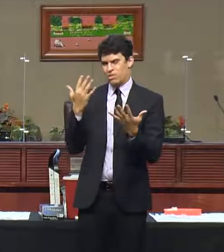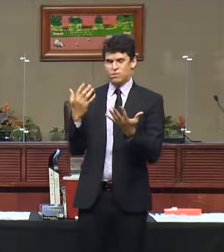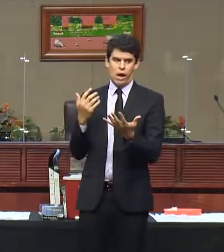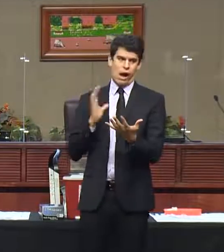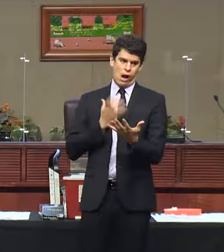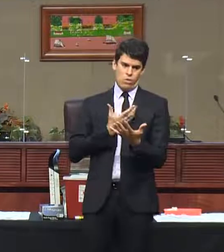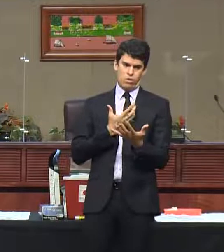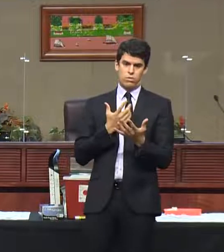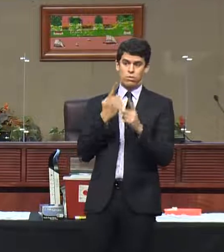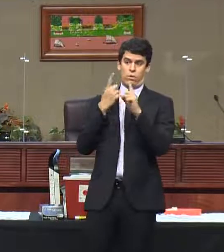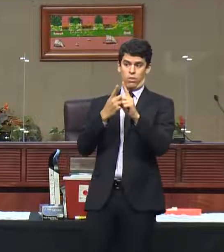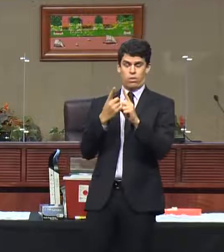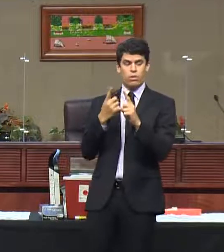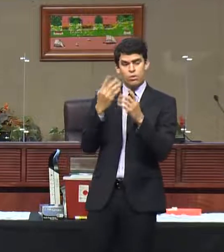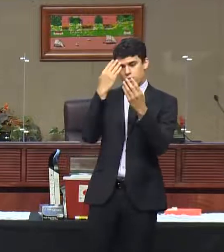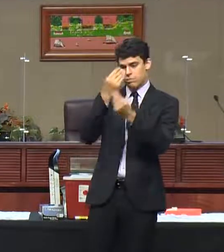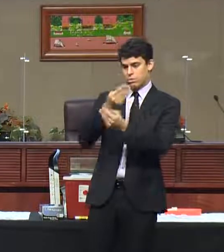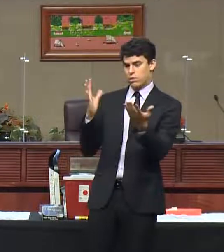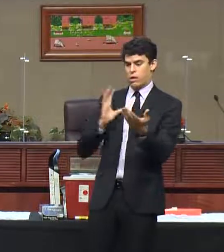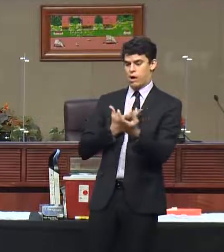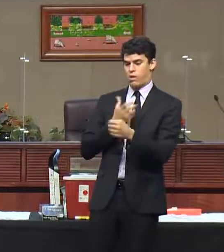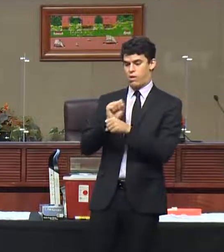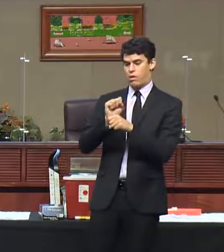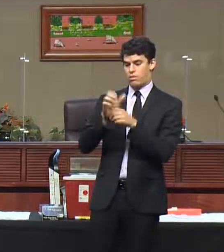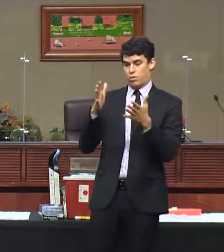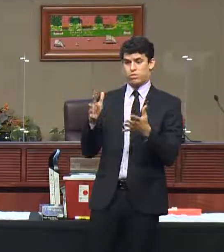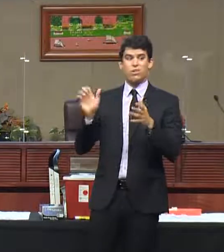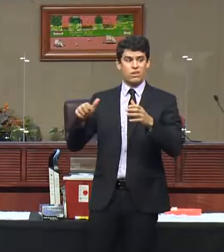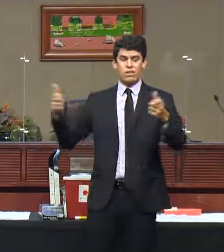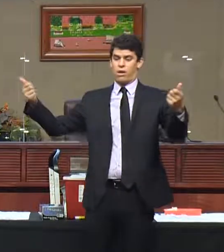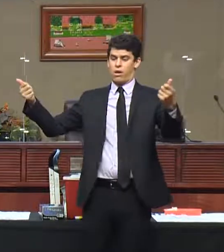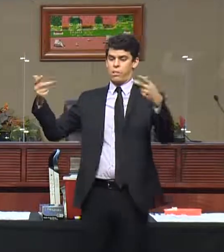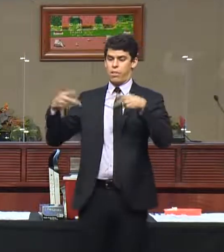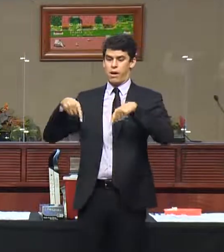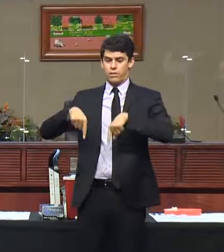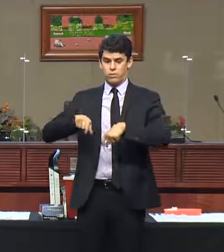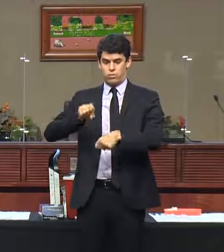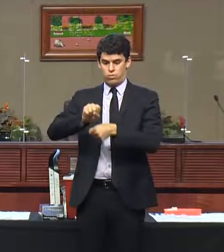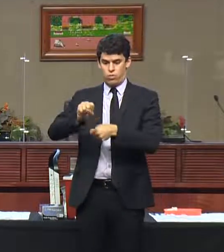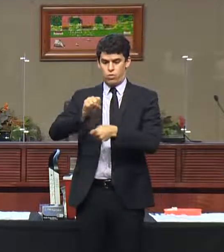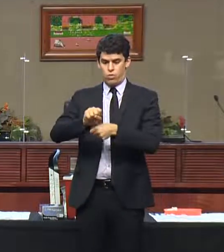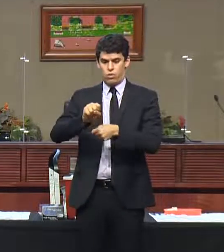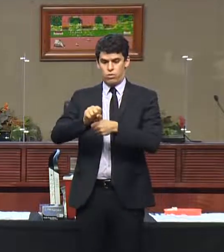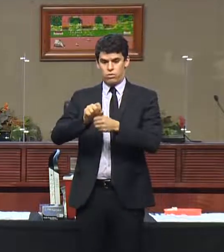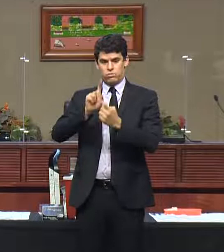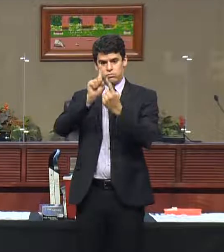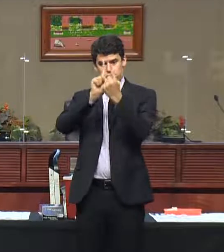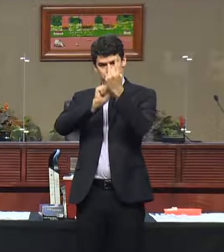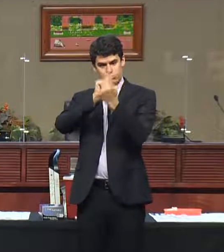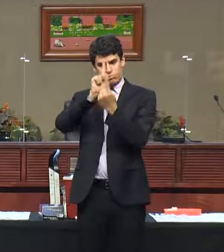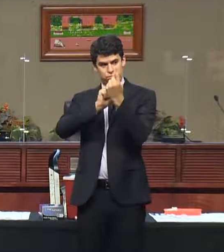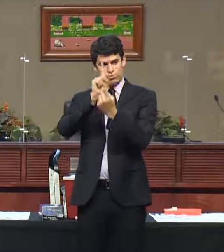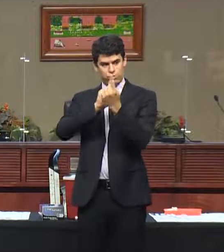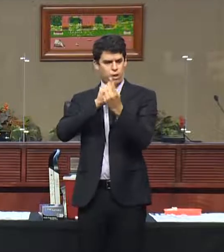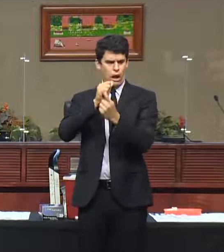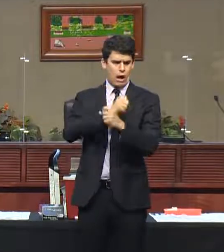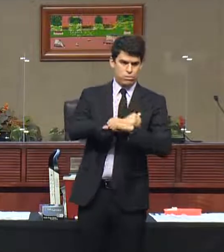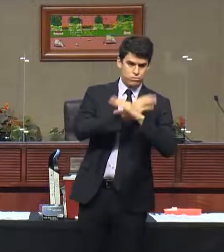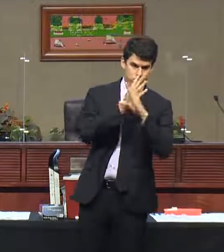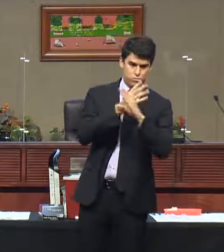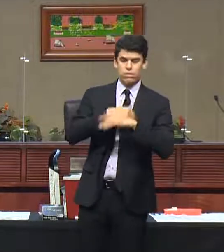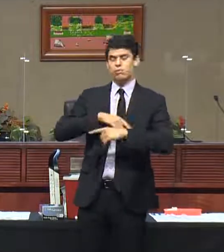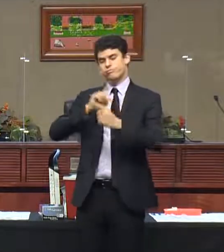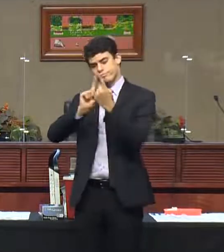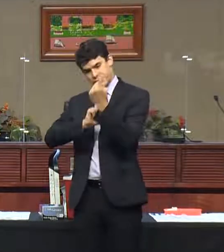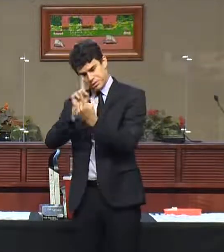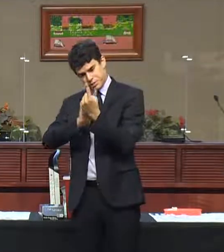come back to physical working space in a manner that allowed them to take care of any family situations they may have.